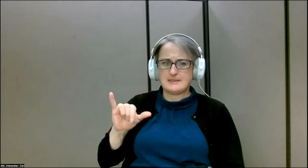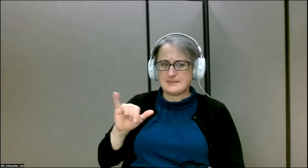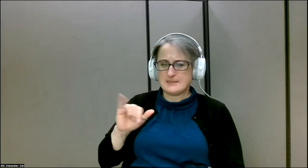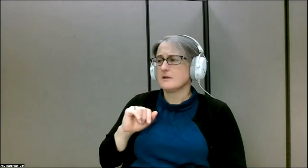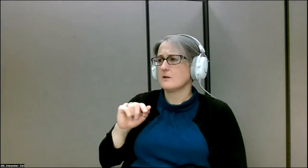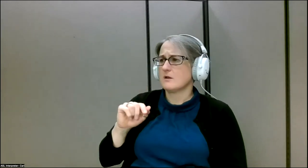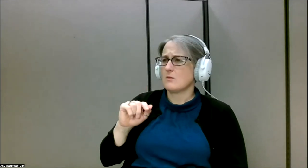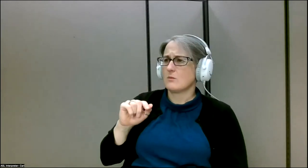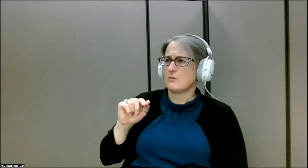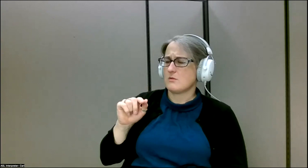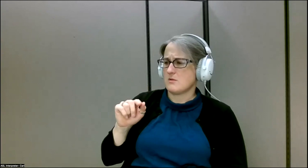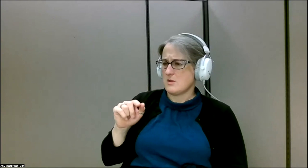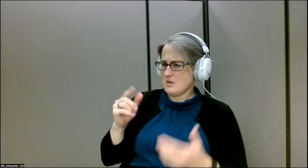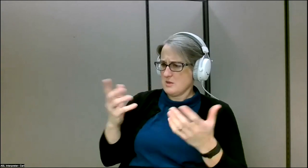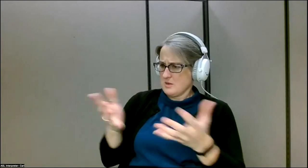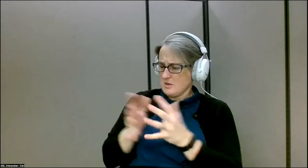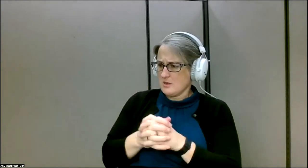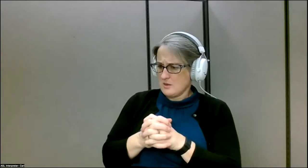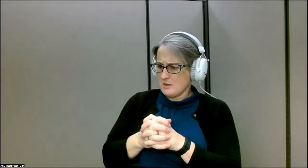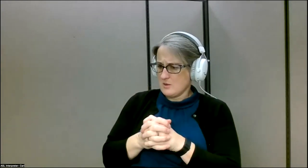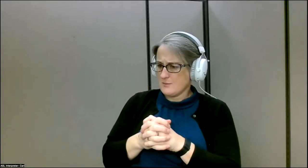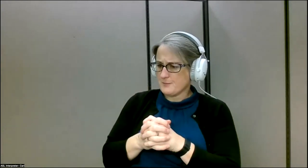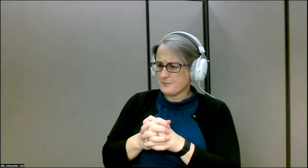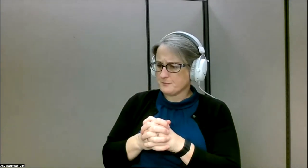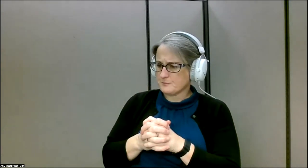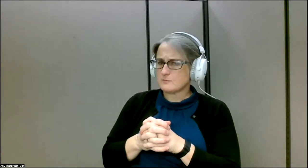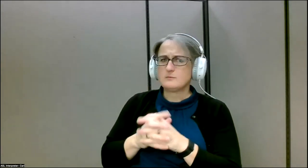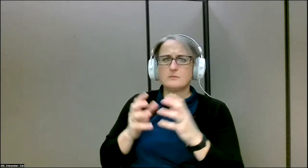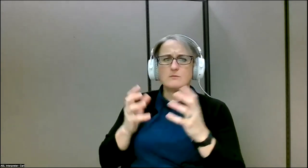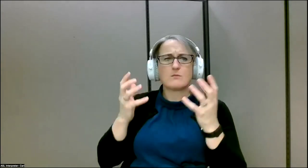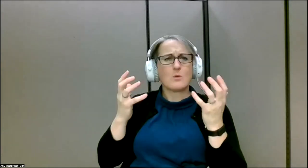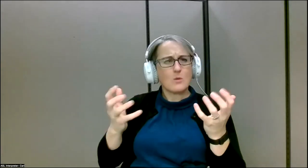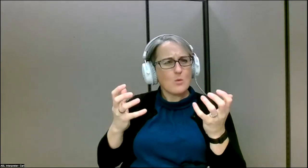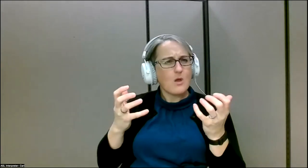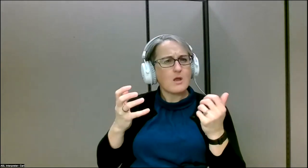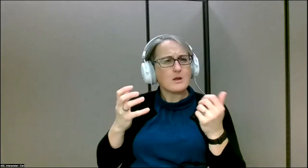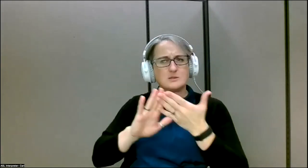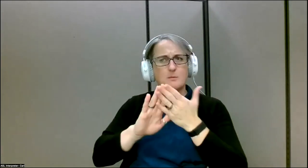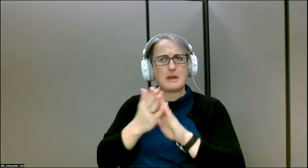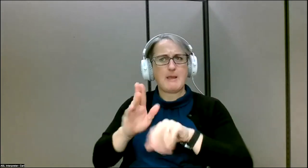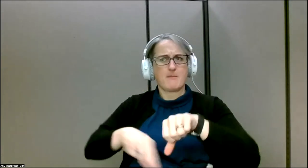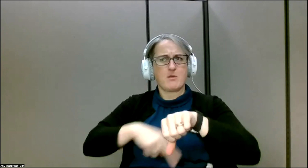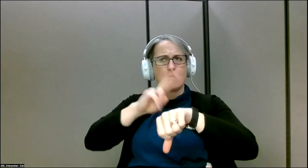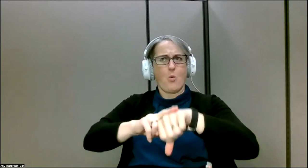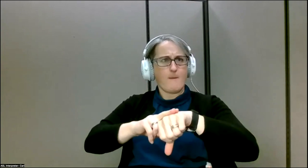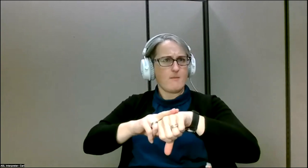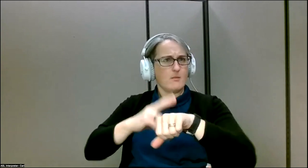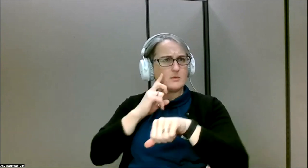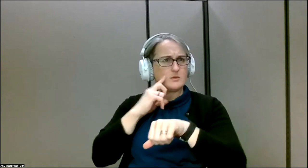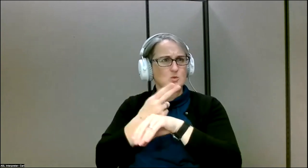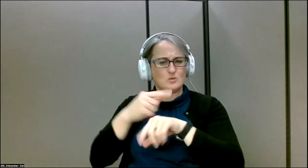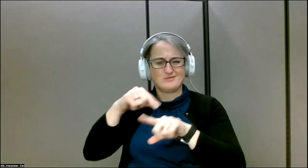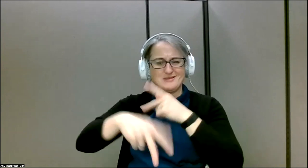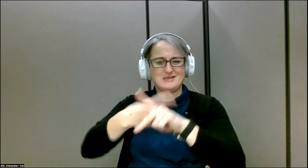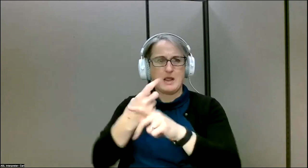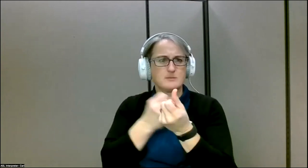how do we, I mean, we want to normalize, right, using these type of support. How do we verbalize? I know a